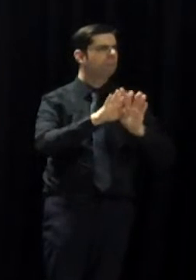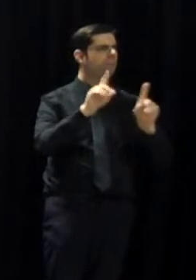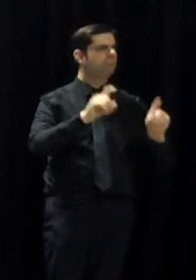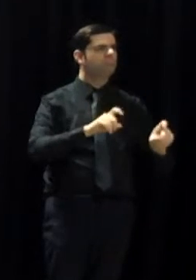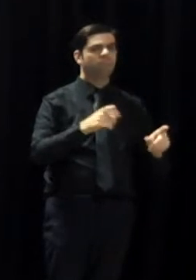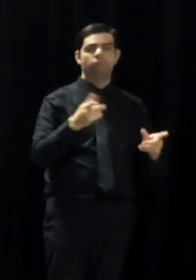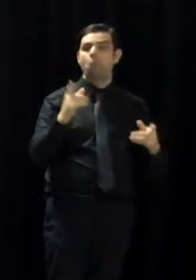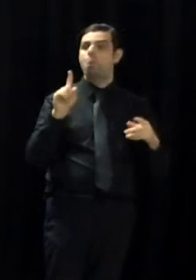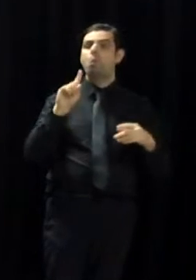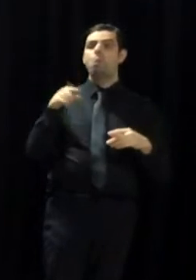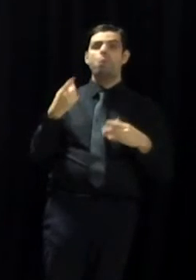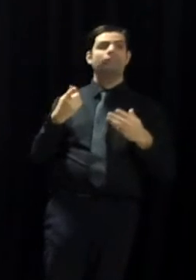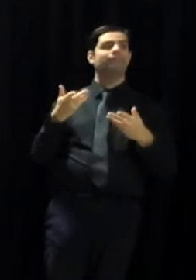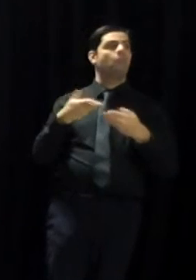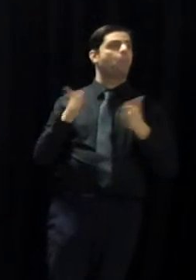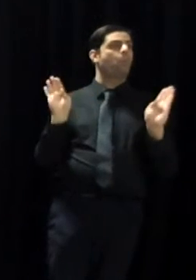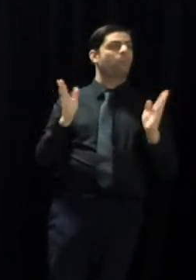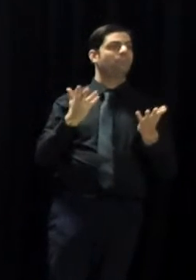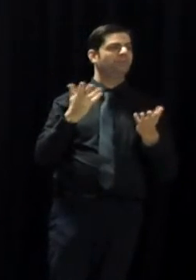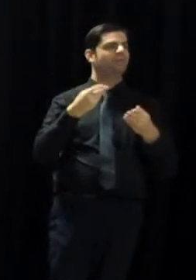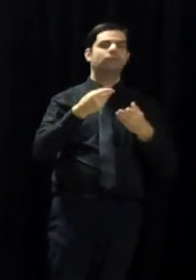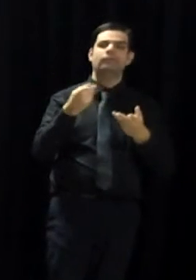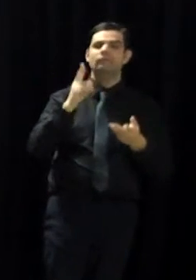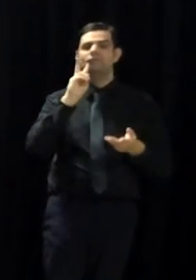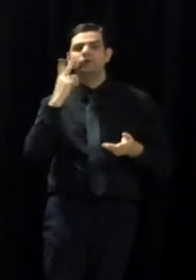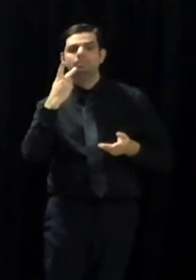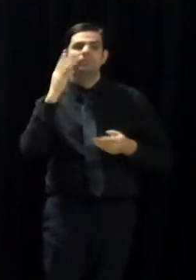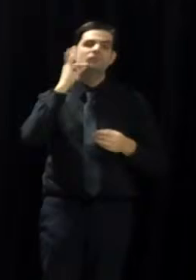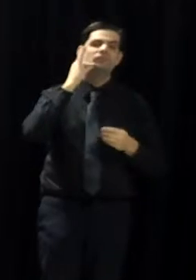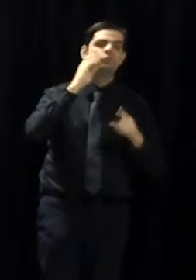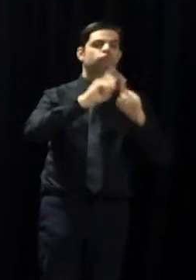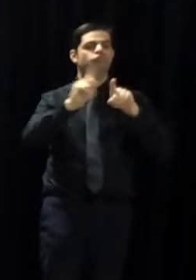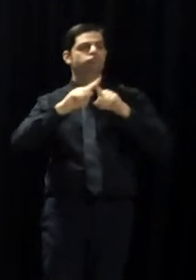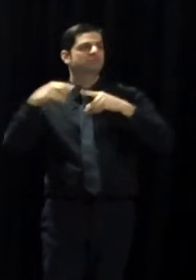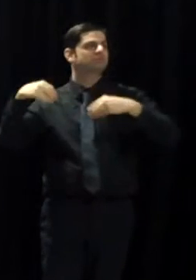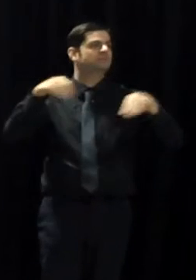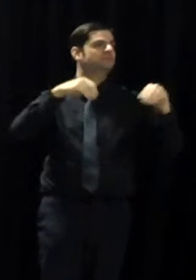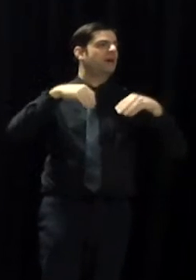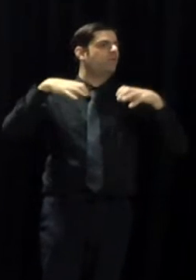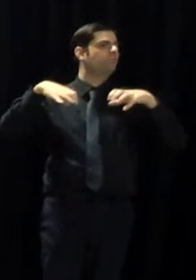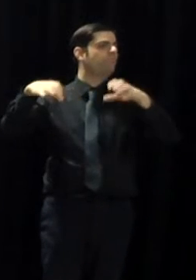the weekend for that. Again, you got to pre-register